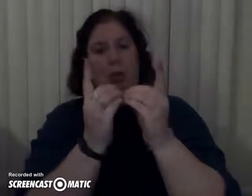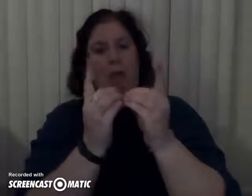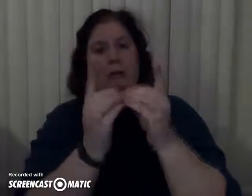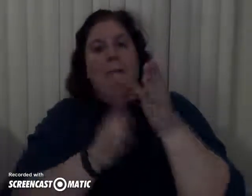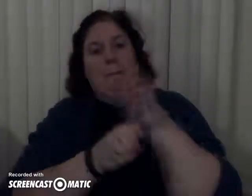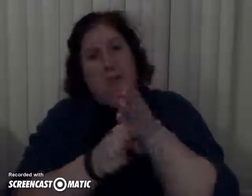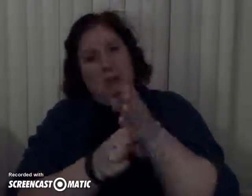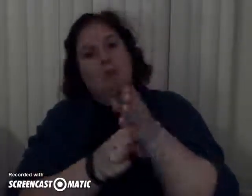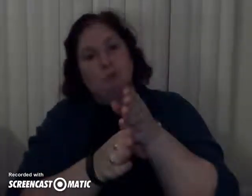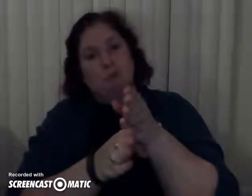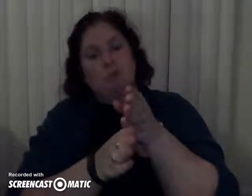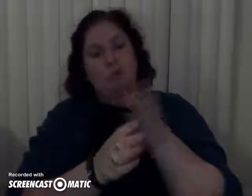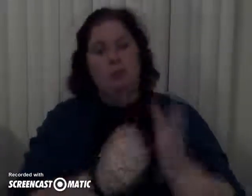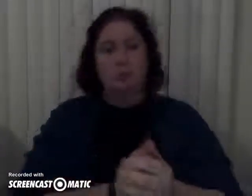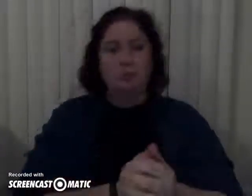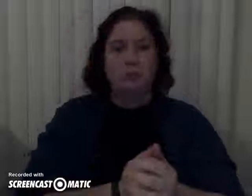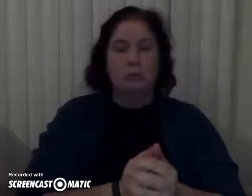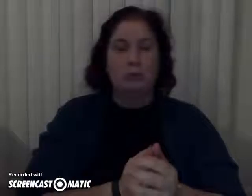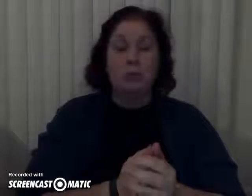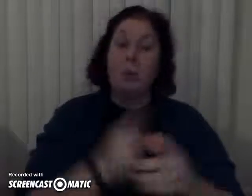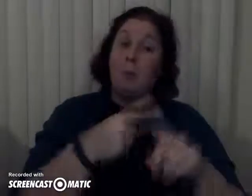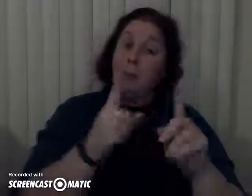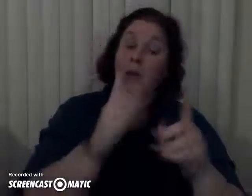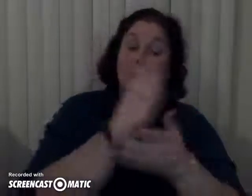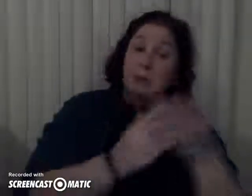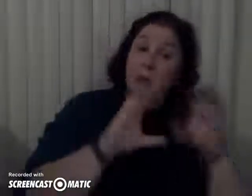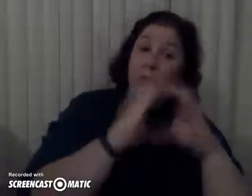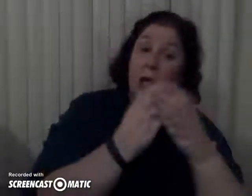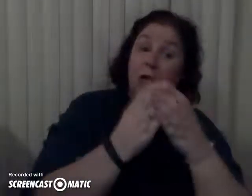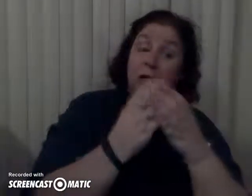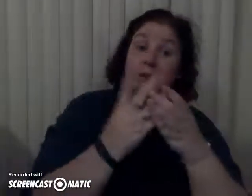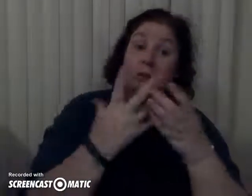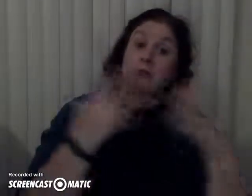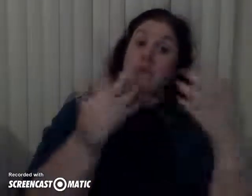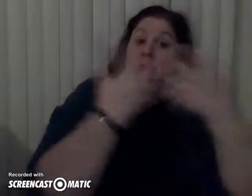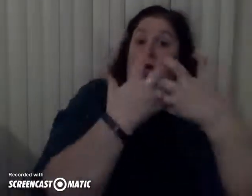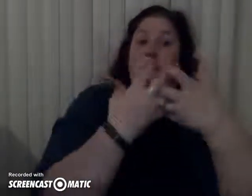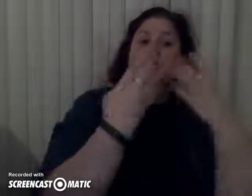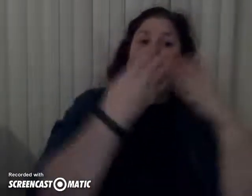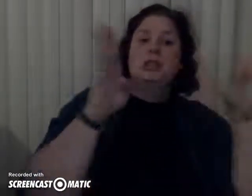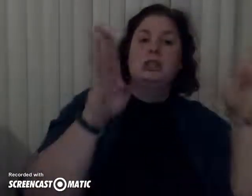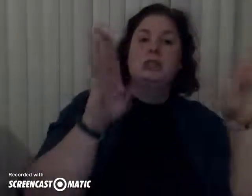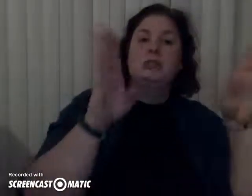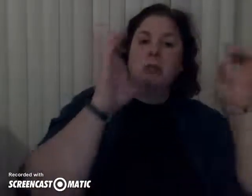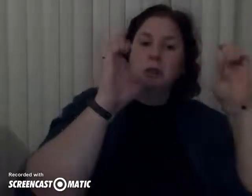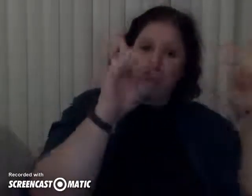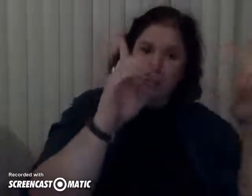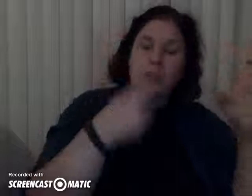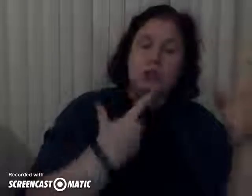courses meet the requirements for your general ed credits. So for example, like one of the courses you have to take is